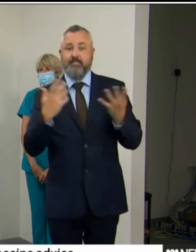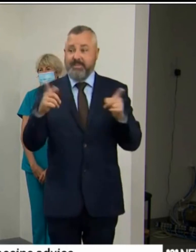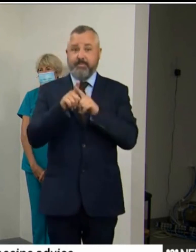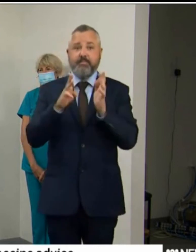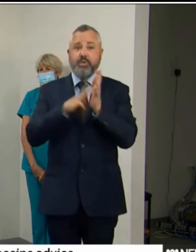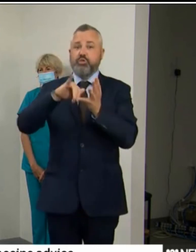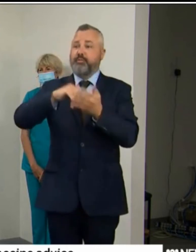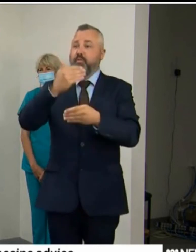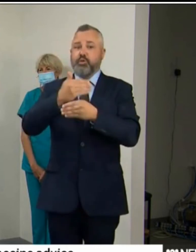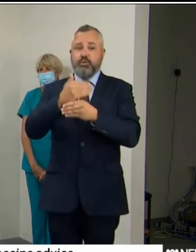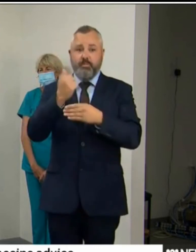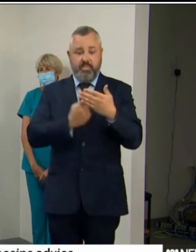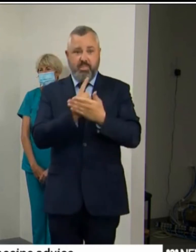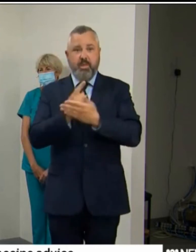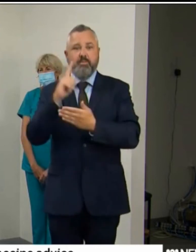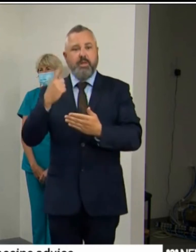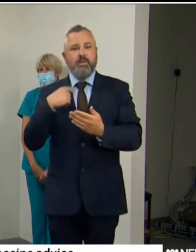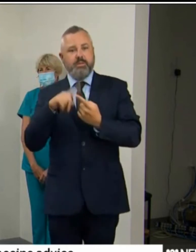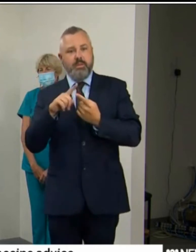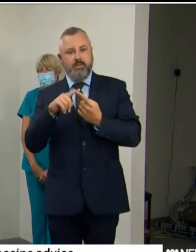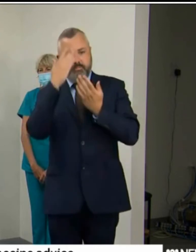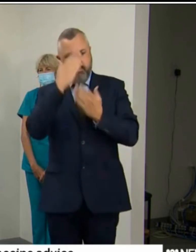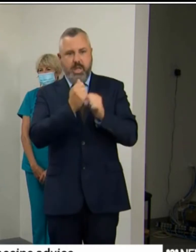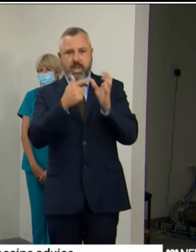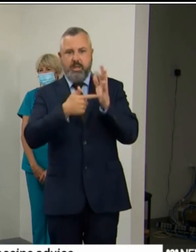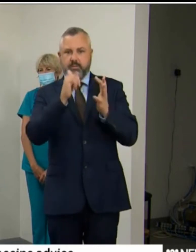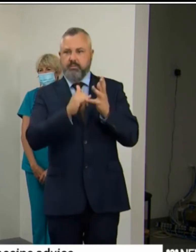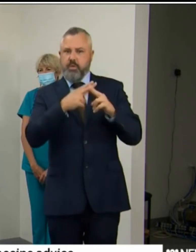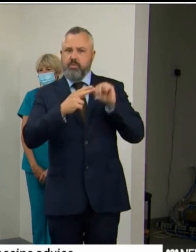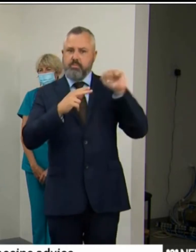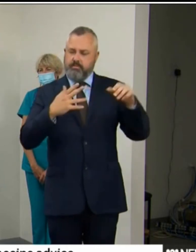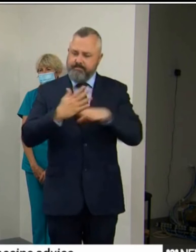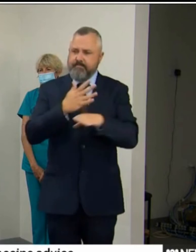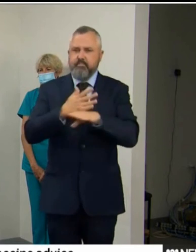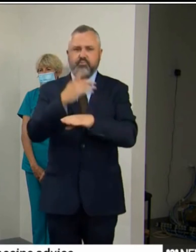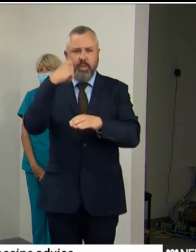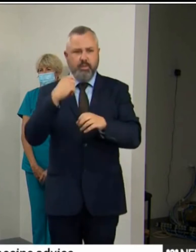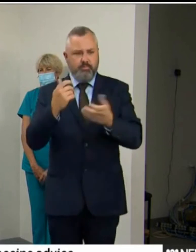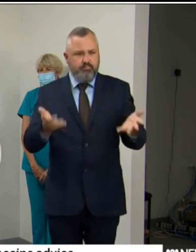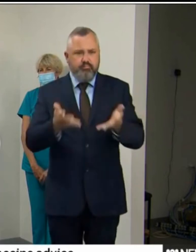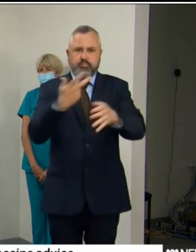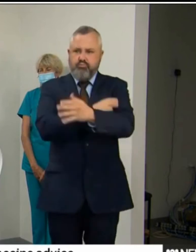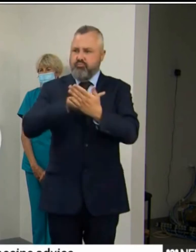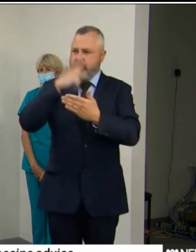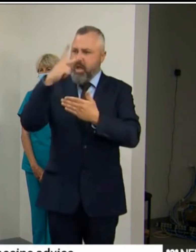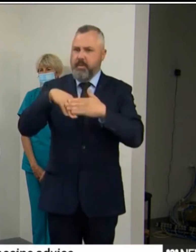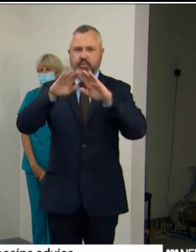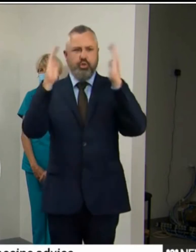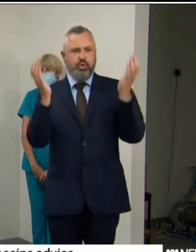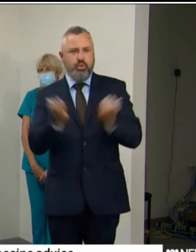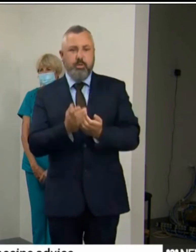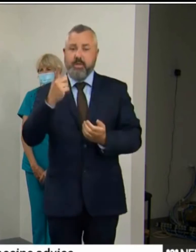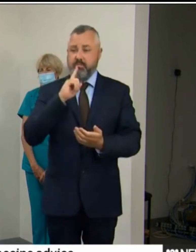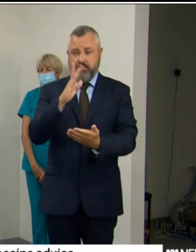respect what the Gates Foundation is doing on vaccination programs around the world. The truth is, vaccinations